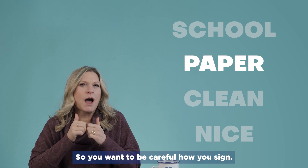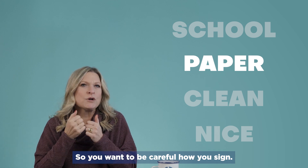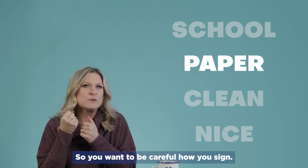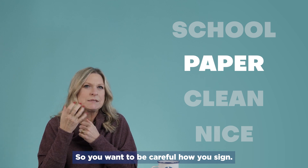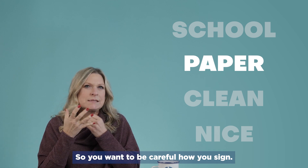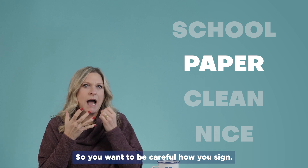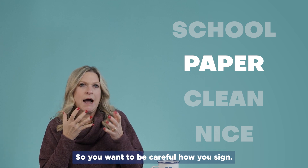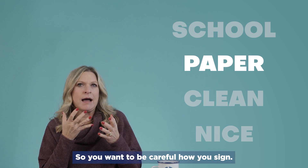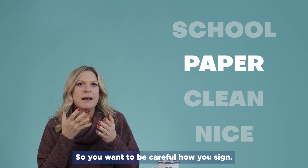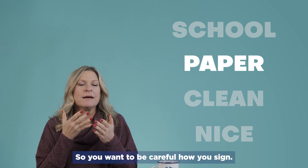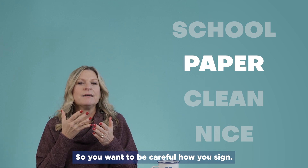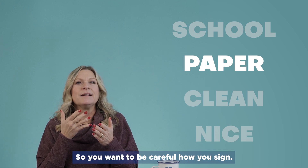you sign.